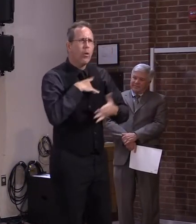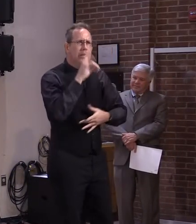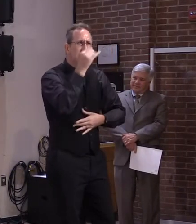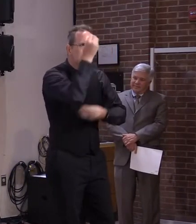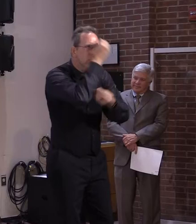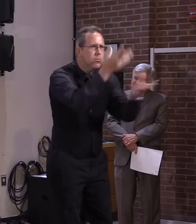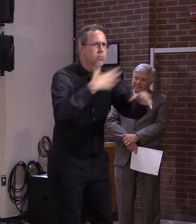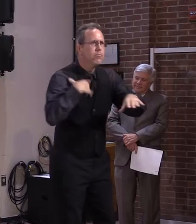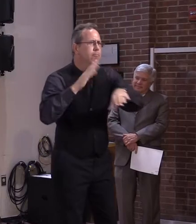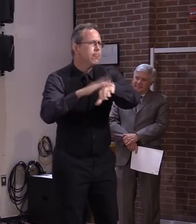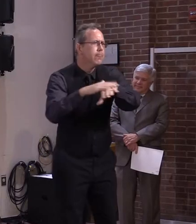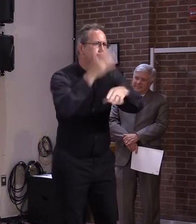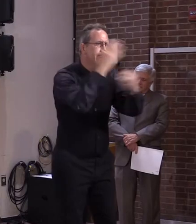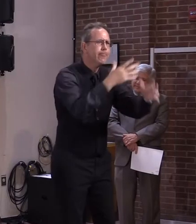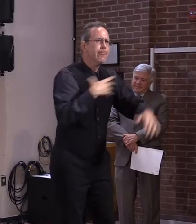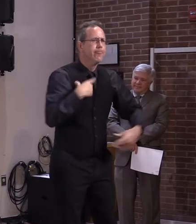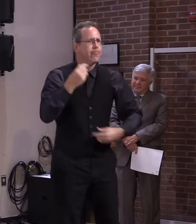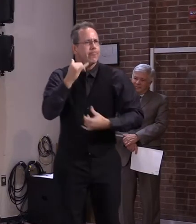this. So